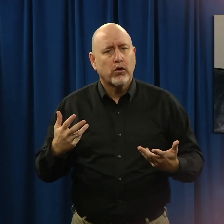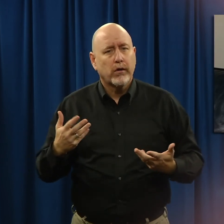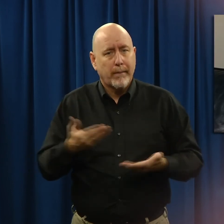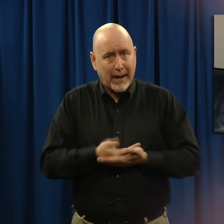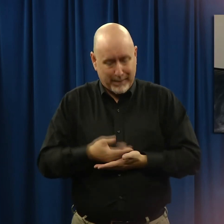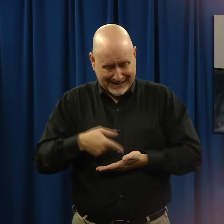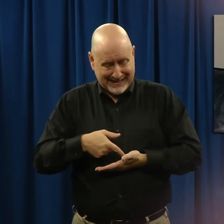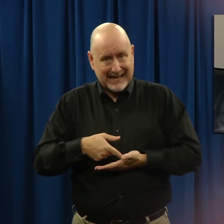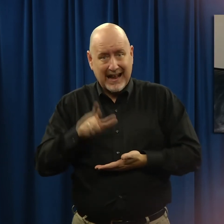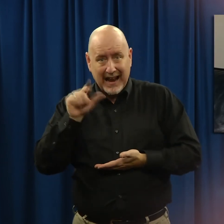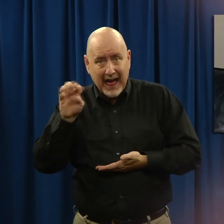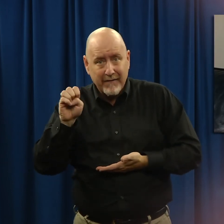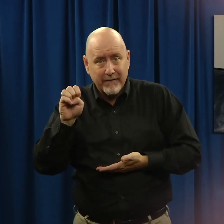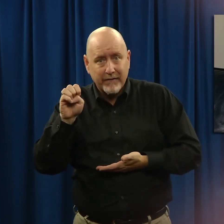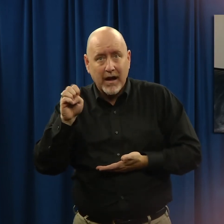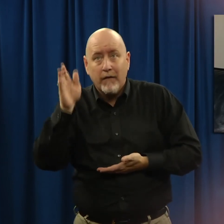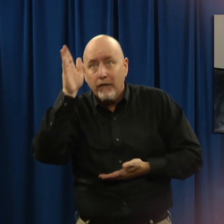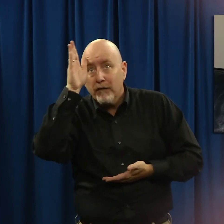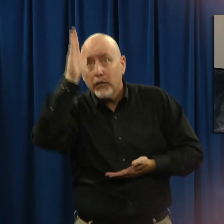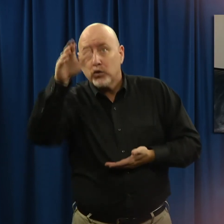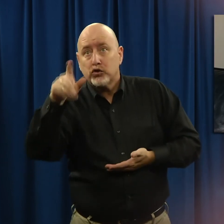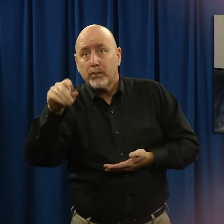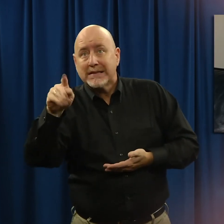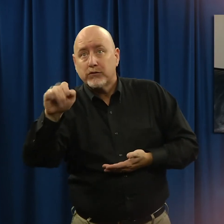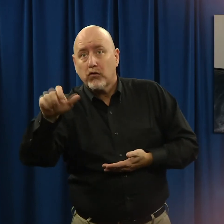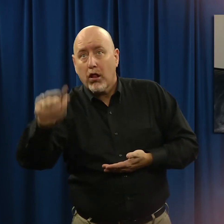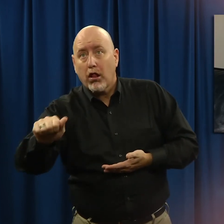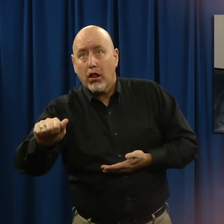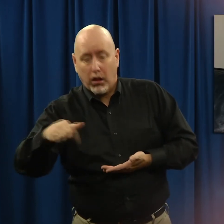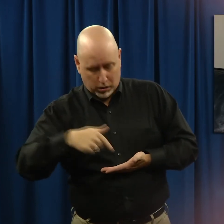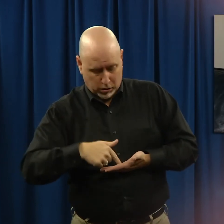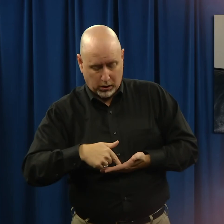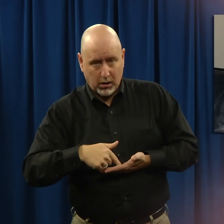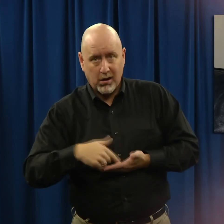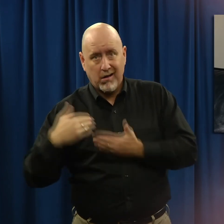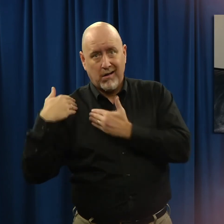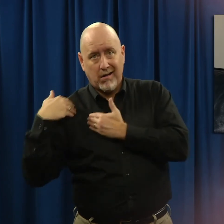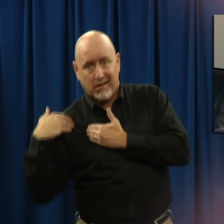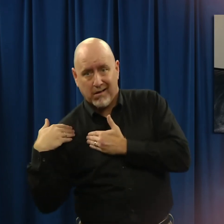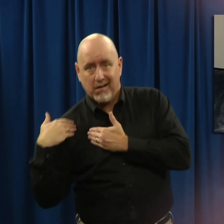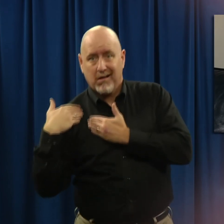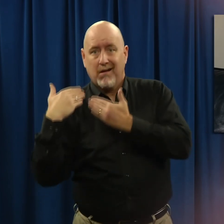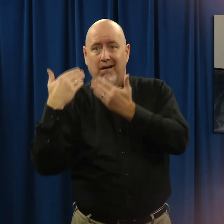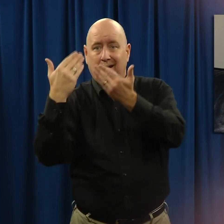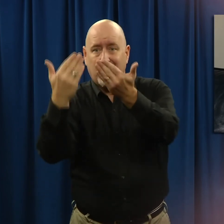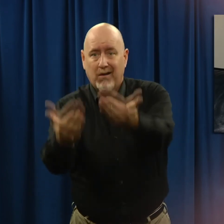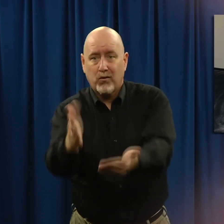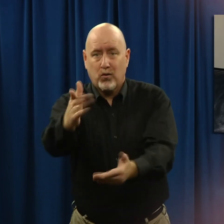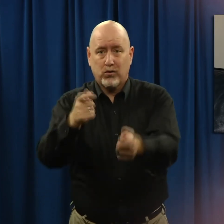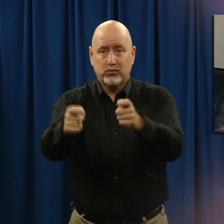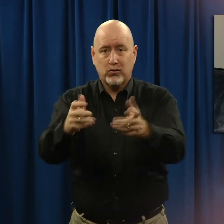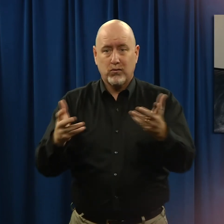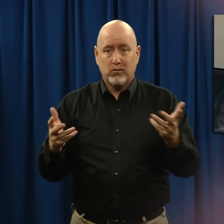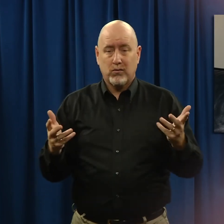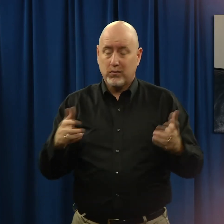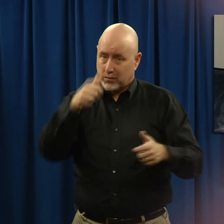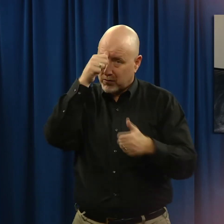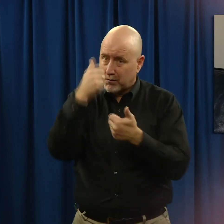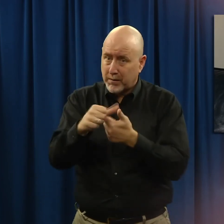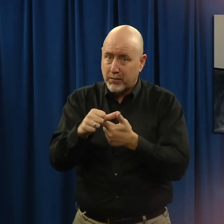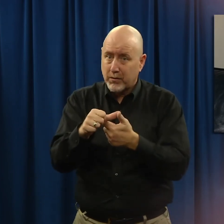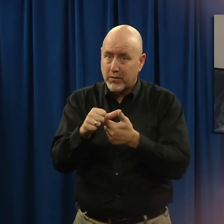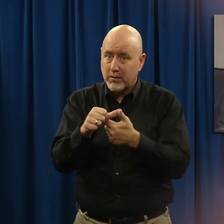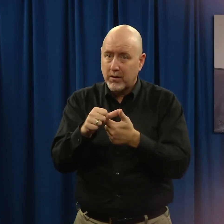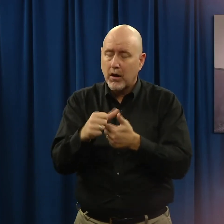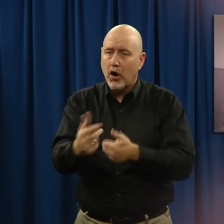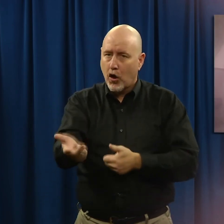child's life and the potential of that life rests in your hands. Remember, there